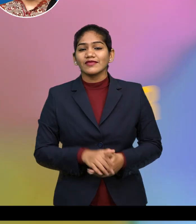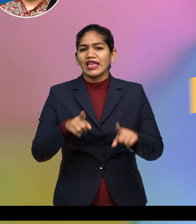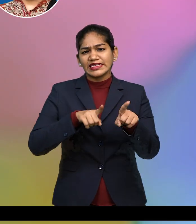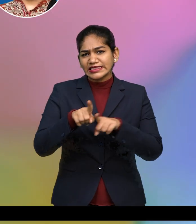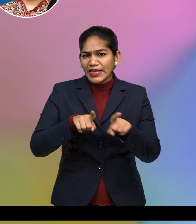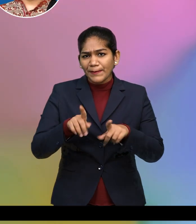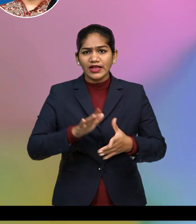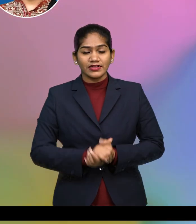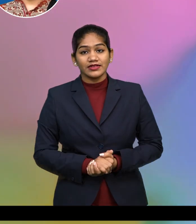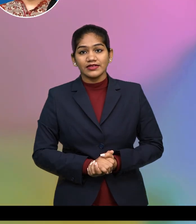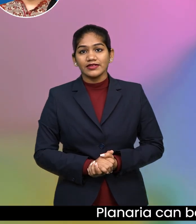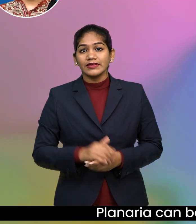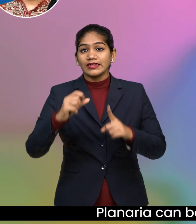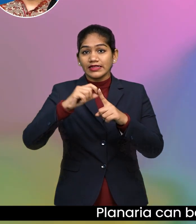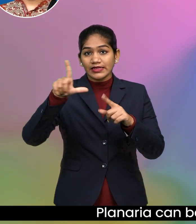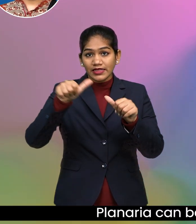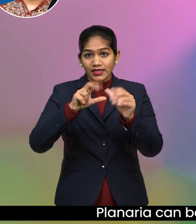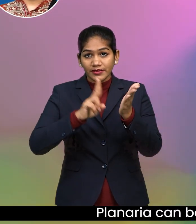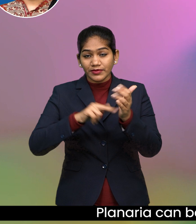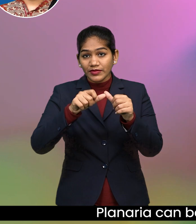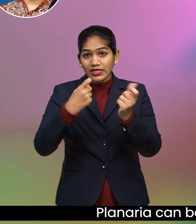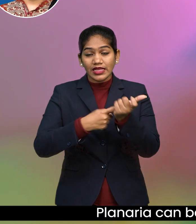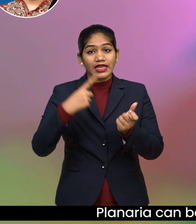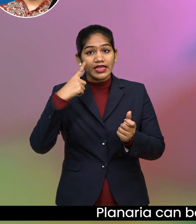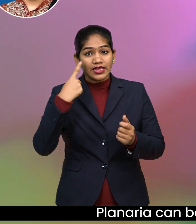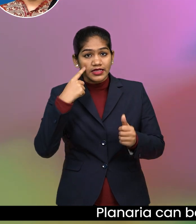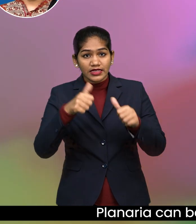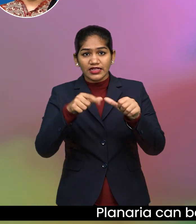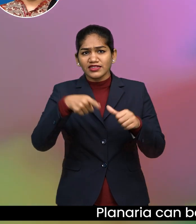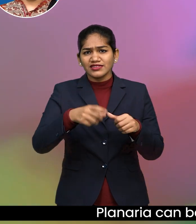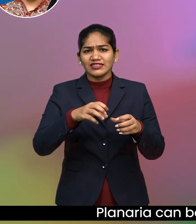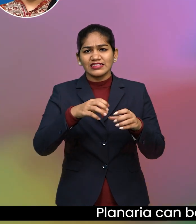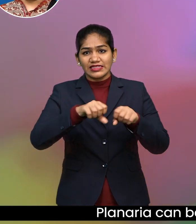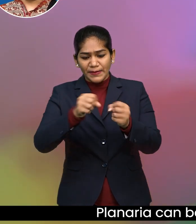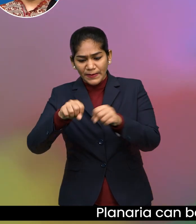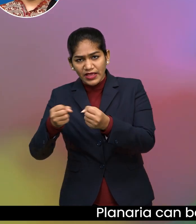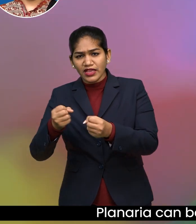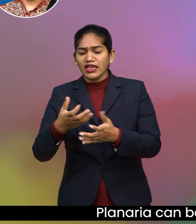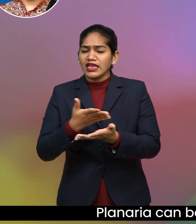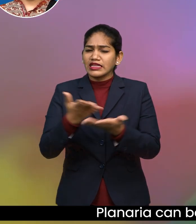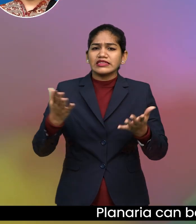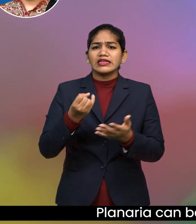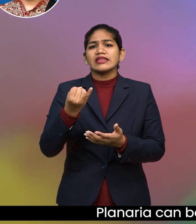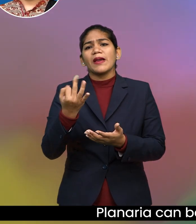For example, planaria can be cut into any number of pieces